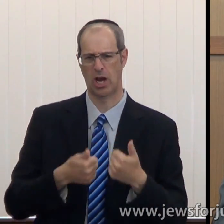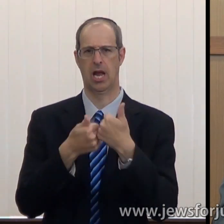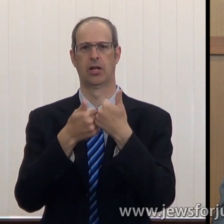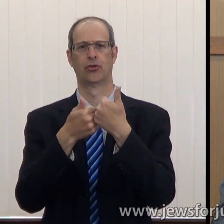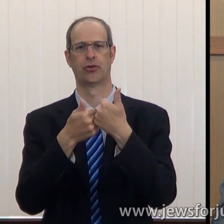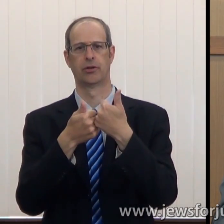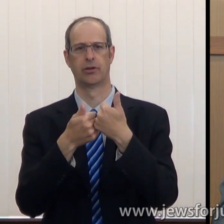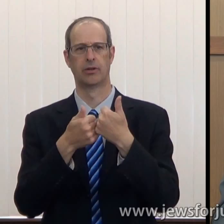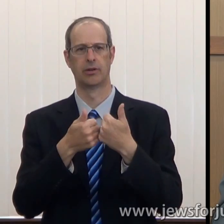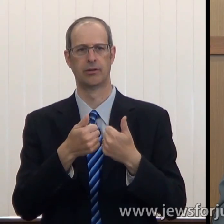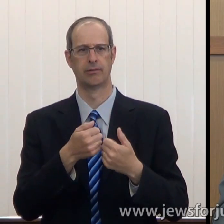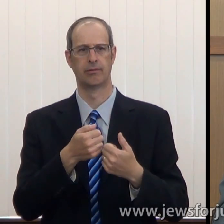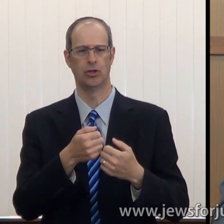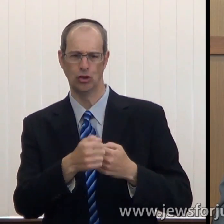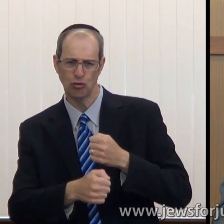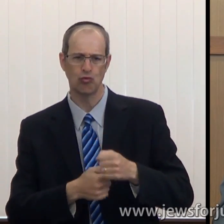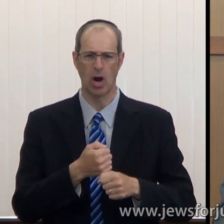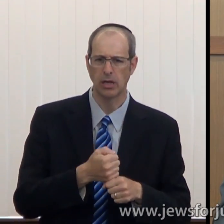And so,